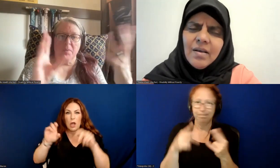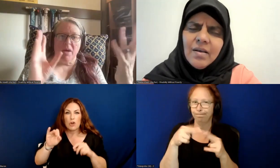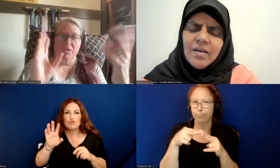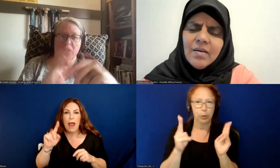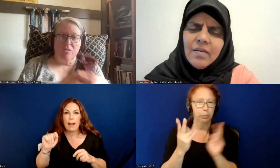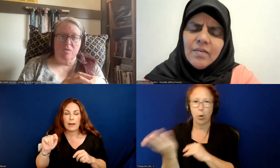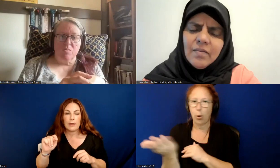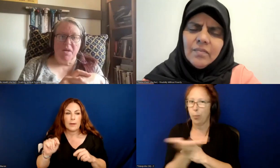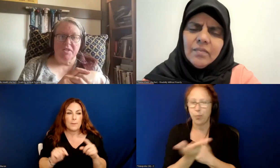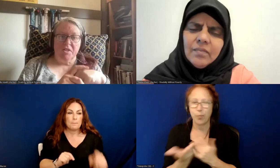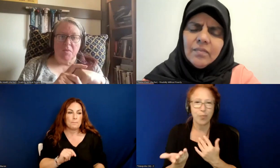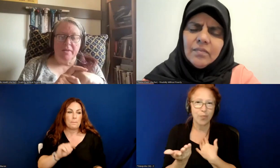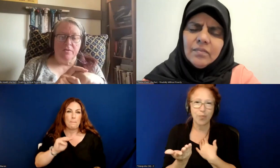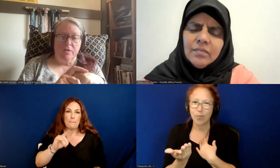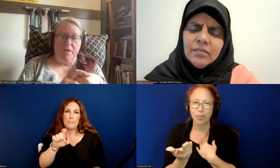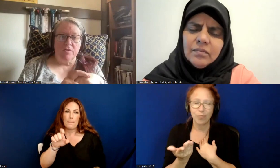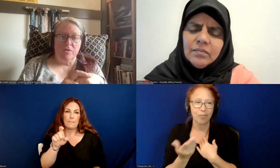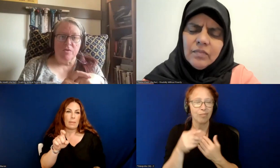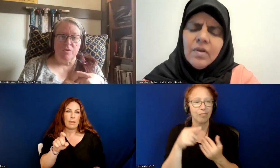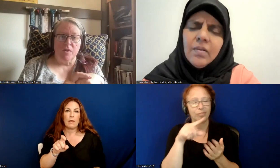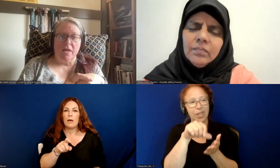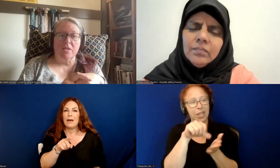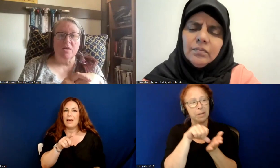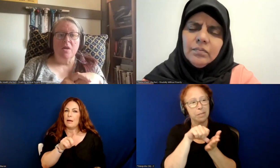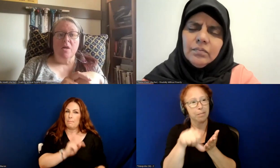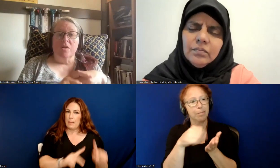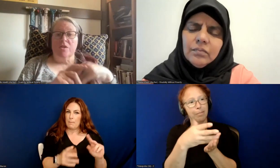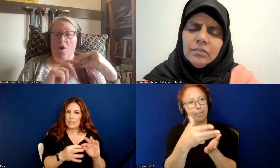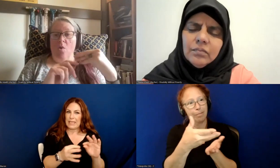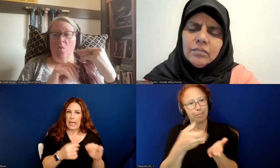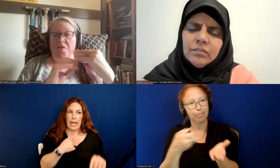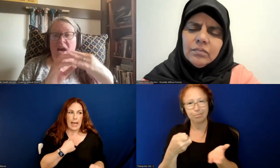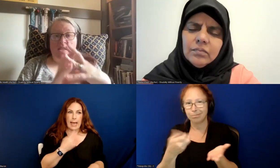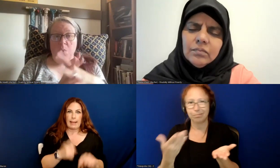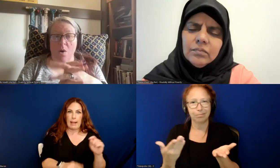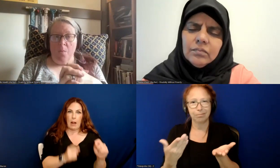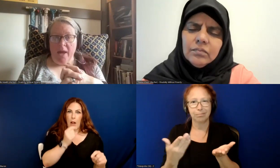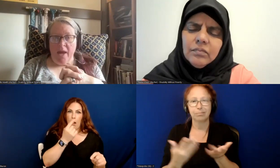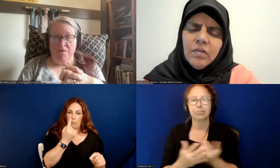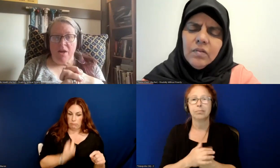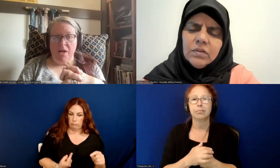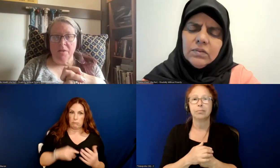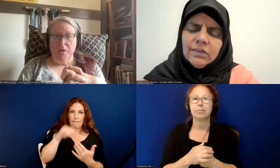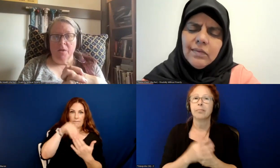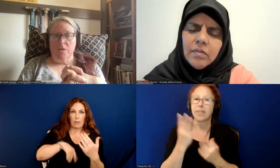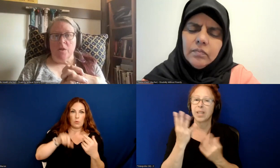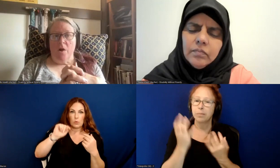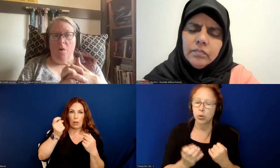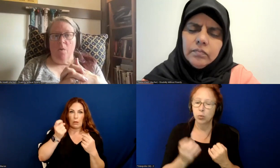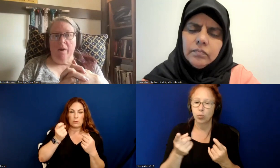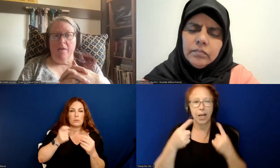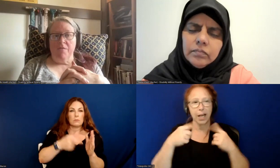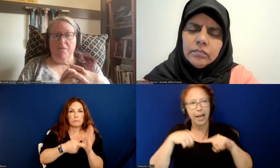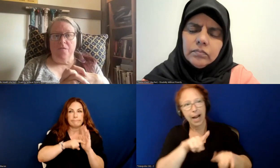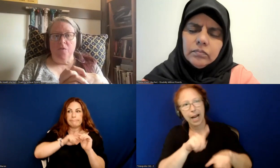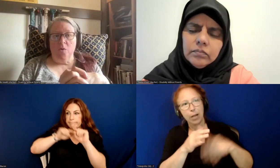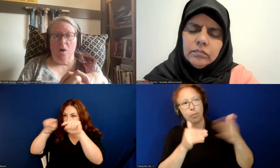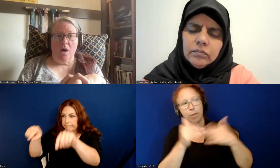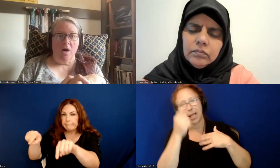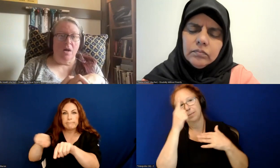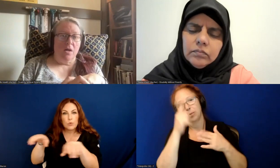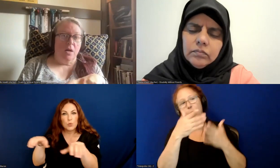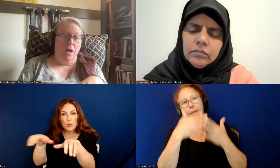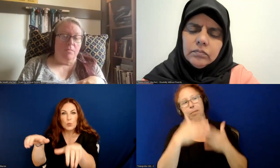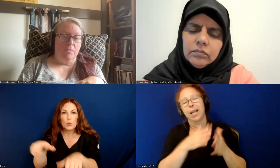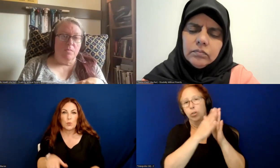I need to be able to go somewhere to do it and all of those sorts Yeah. of things. So that's what we're hearing. So if